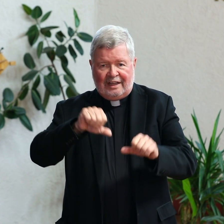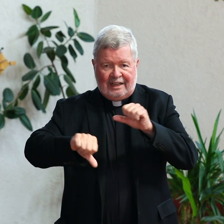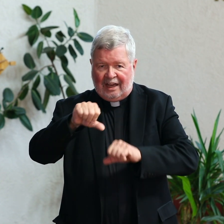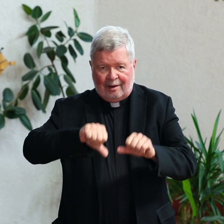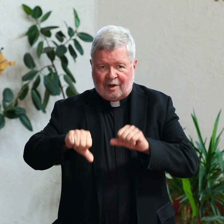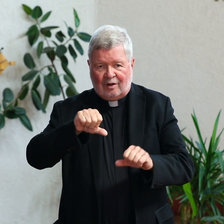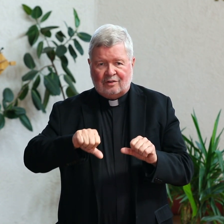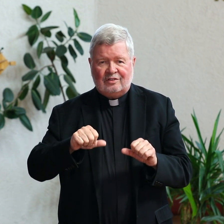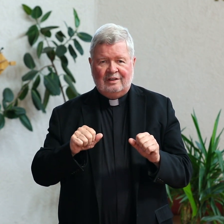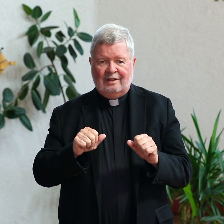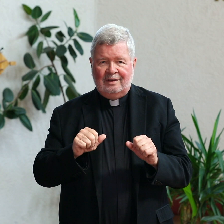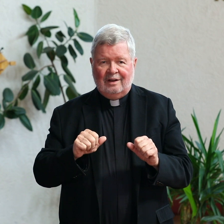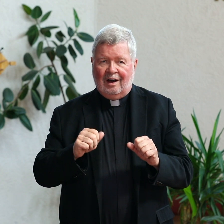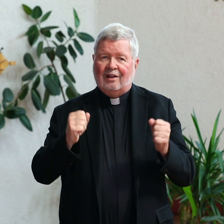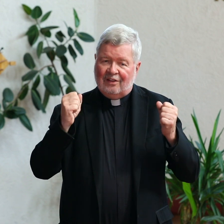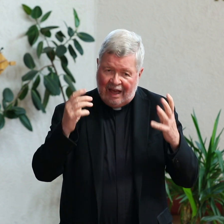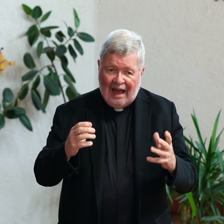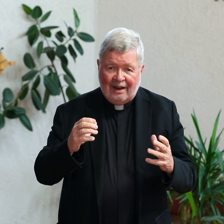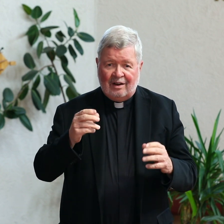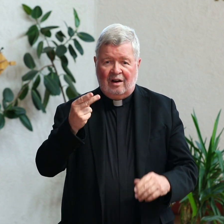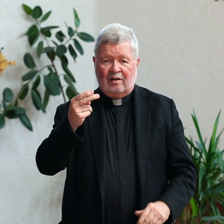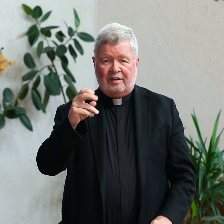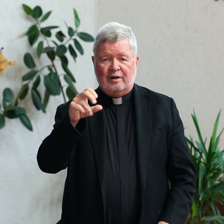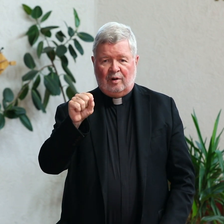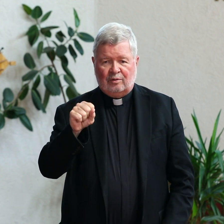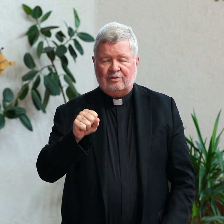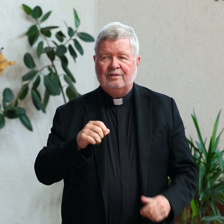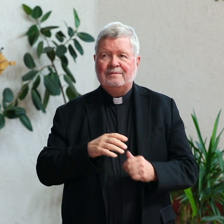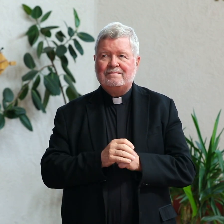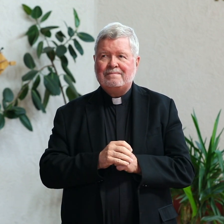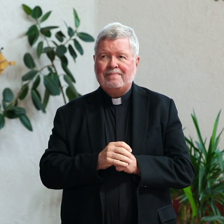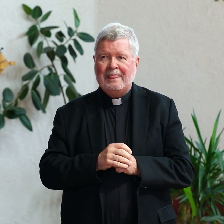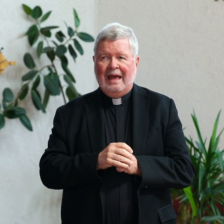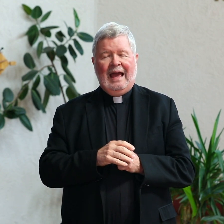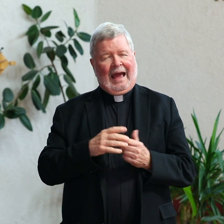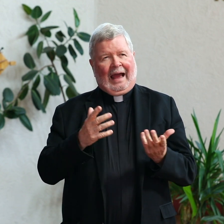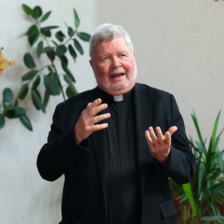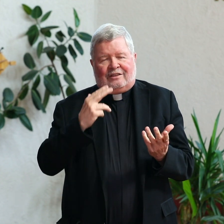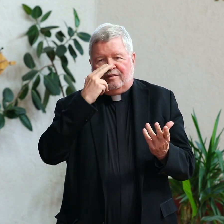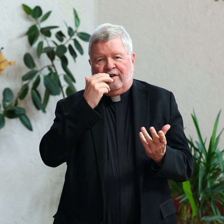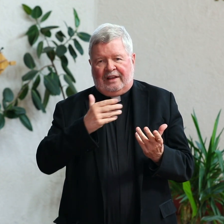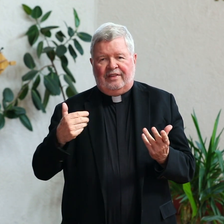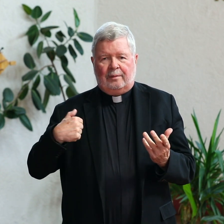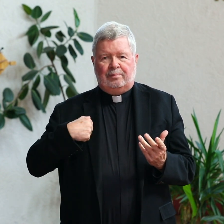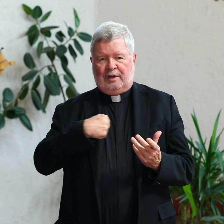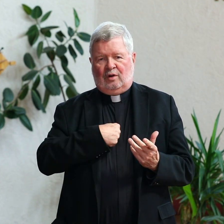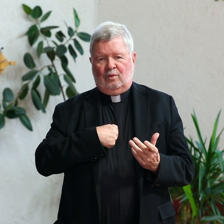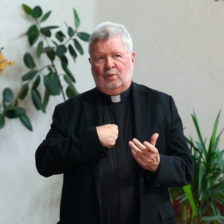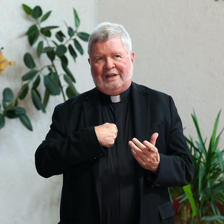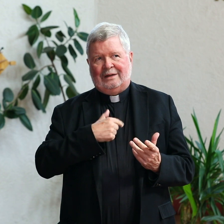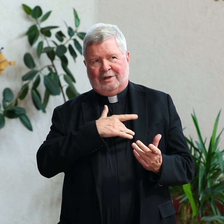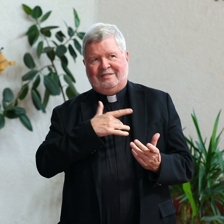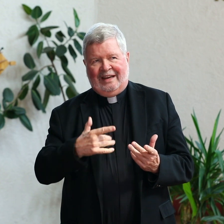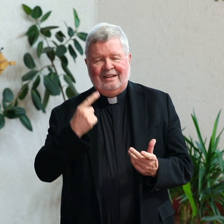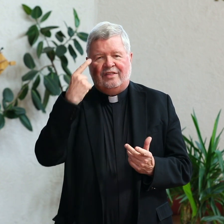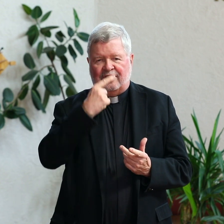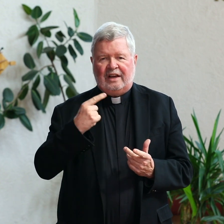cleaning chemicals. A lot of heroes. It's a funny thing. We tend to think of